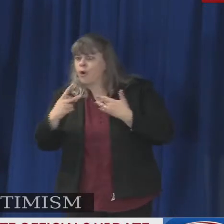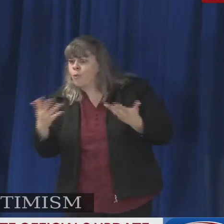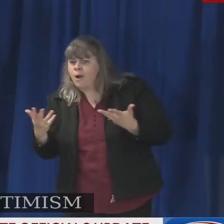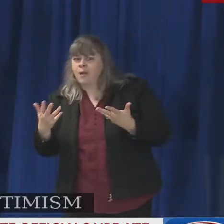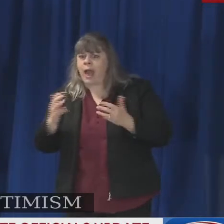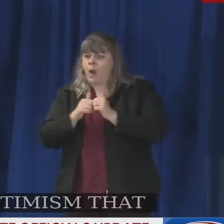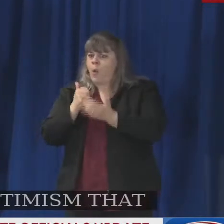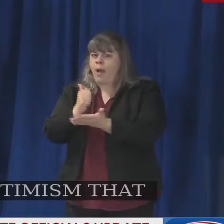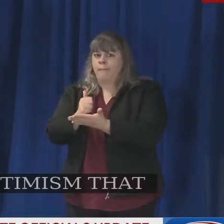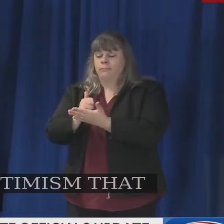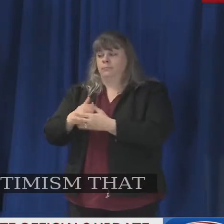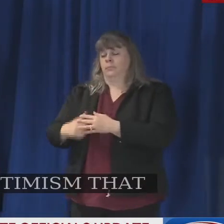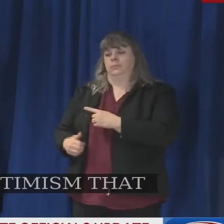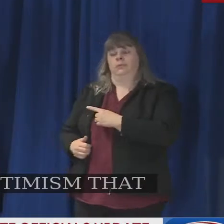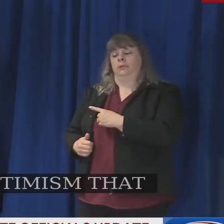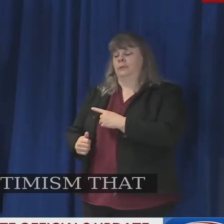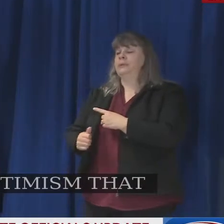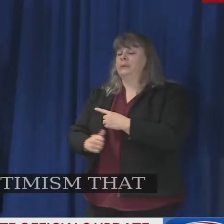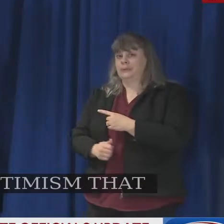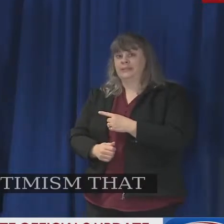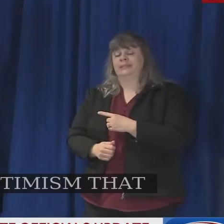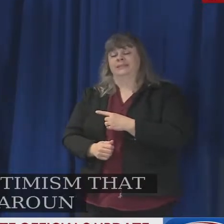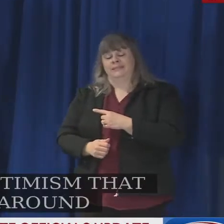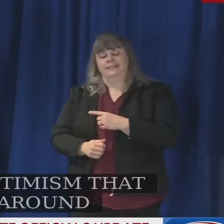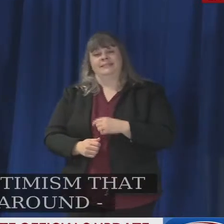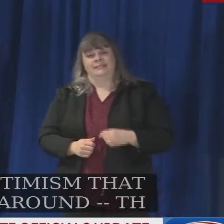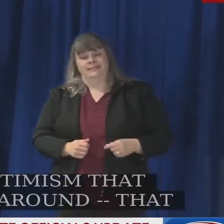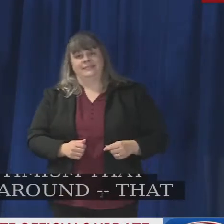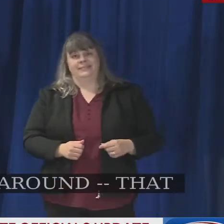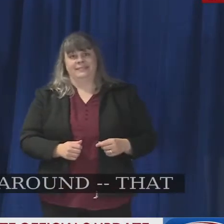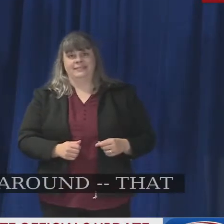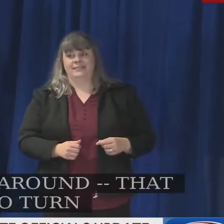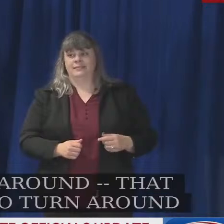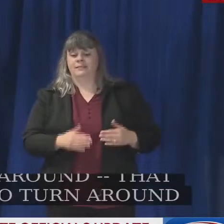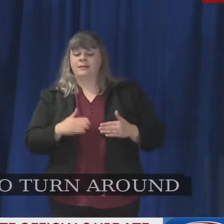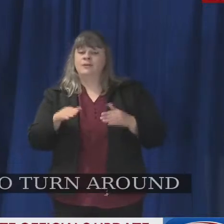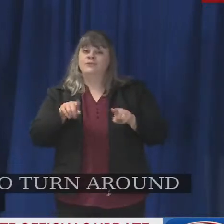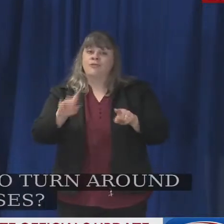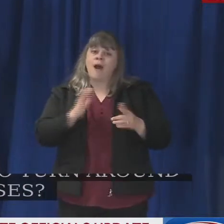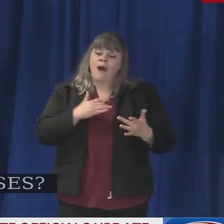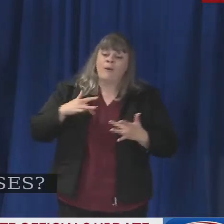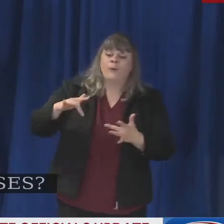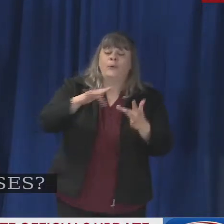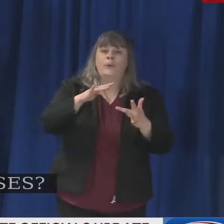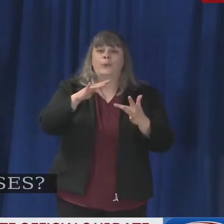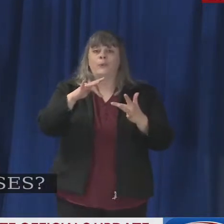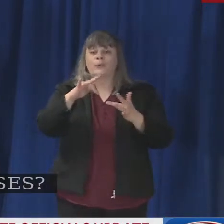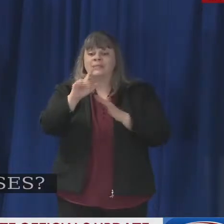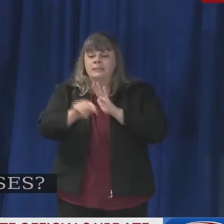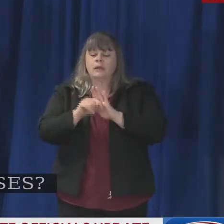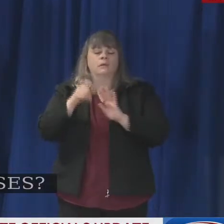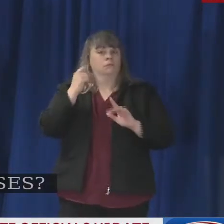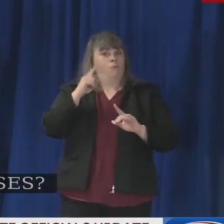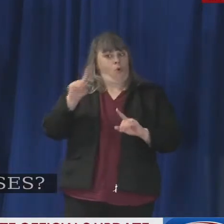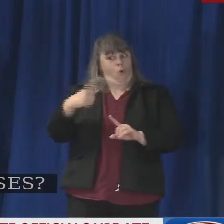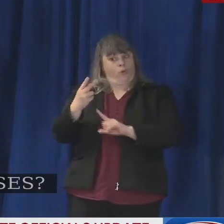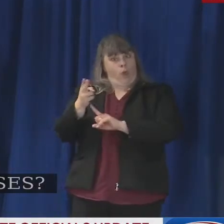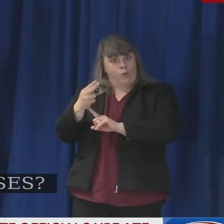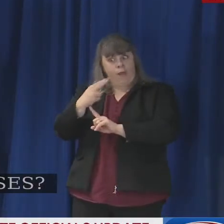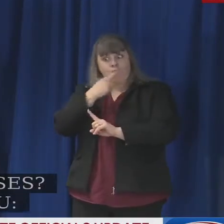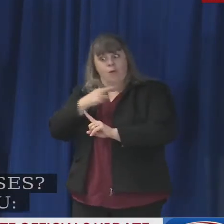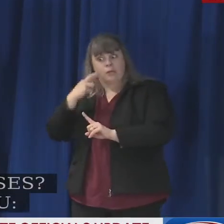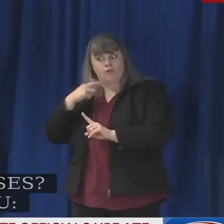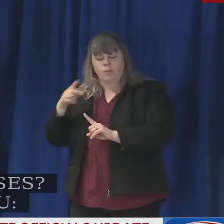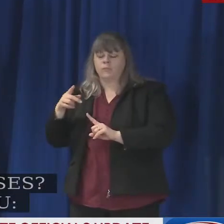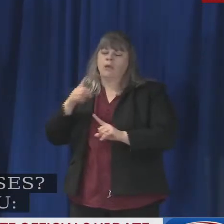it's going to be tough for the next, I think, as we to get through the rest of the tourism season, not just in the hospitality industry, but really everywhere. I don't